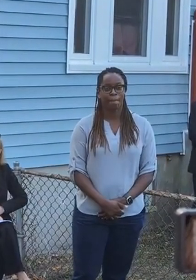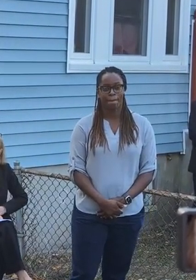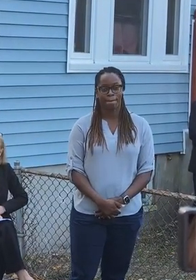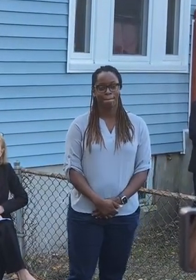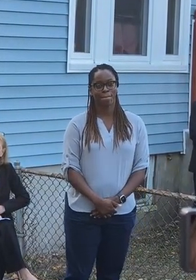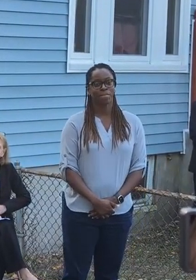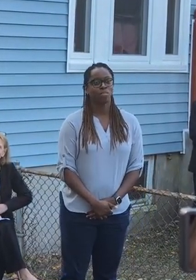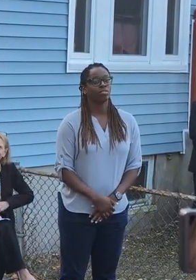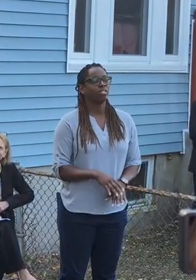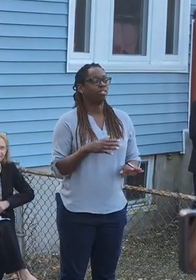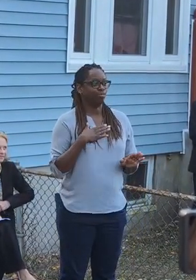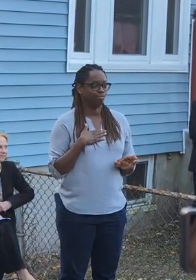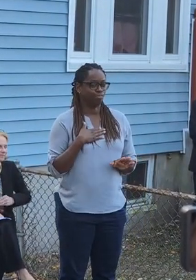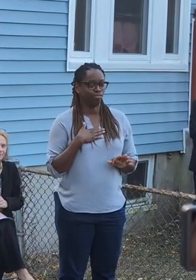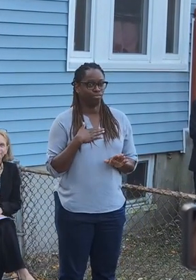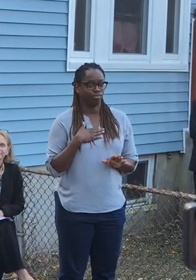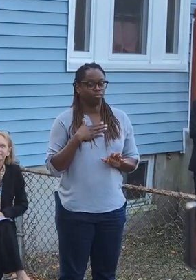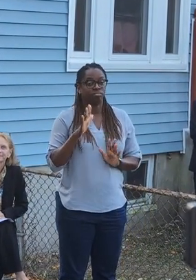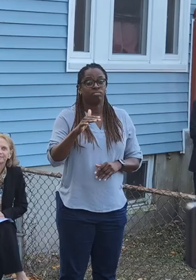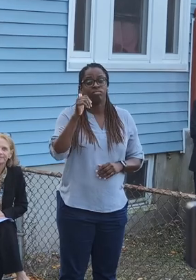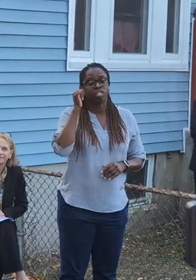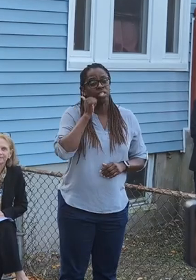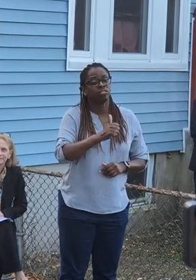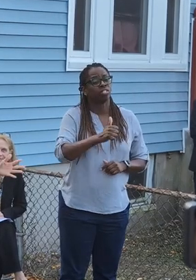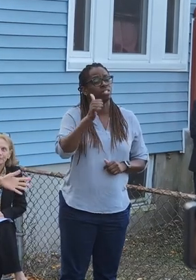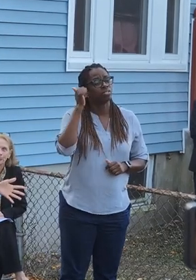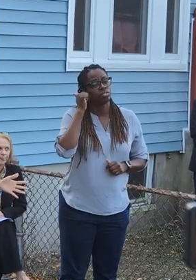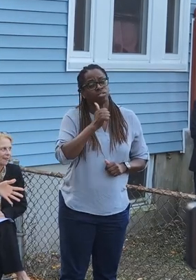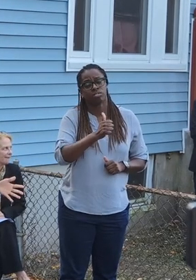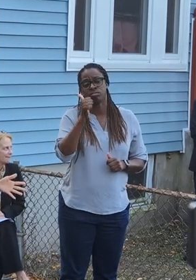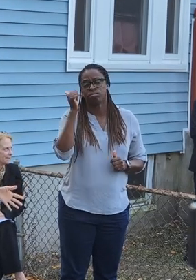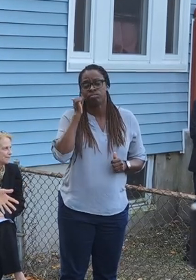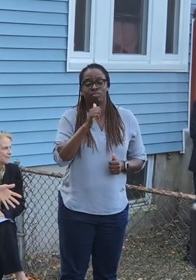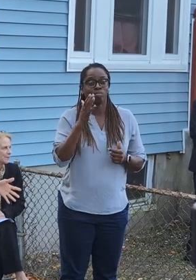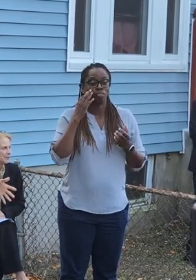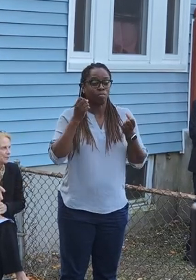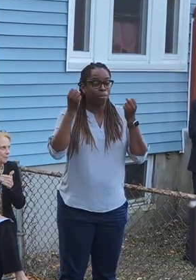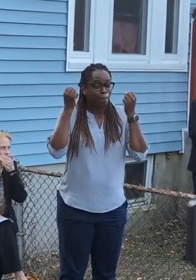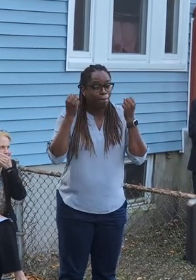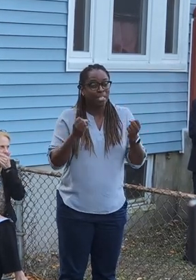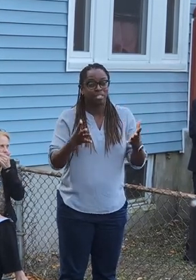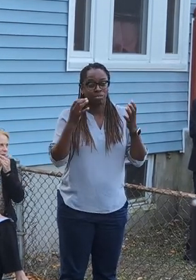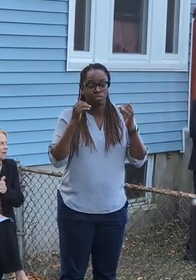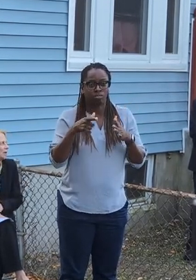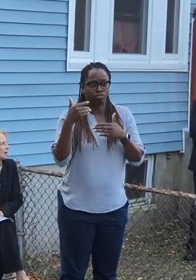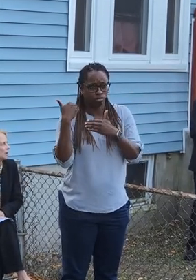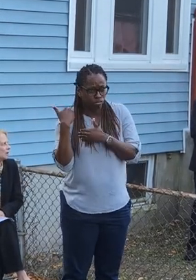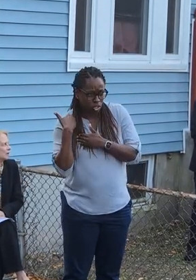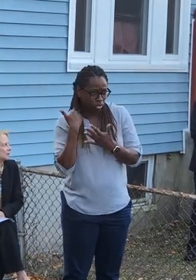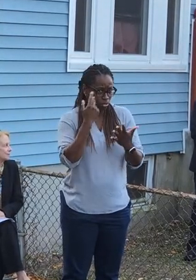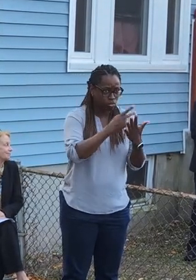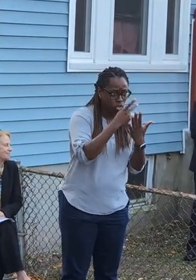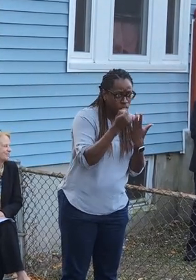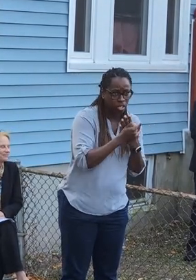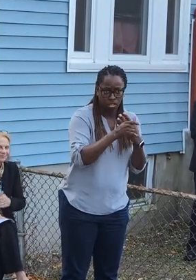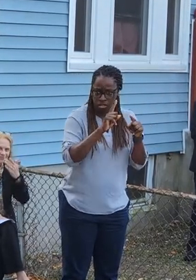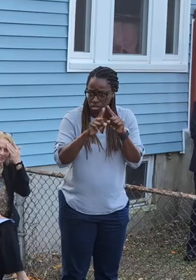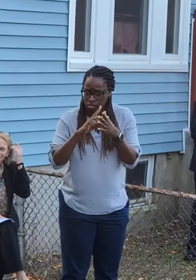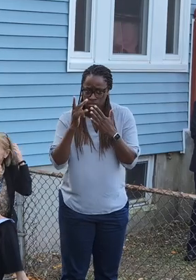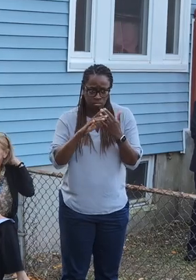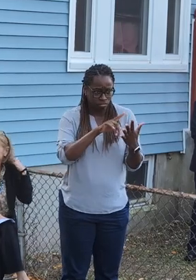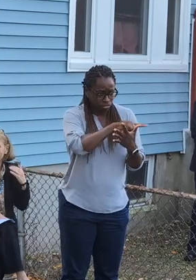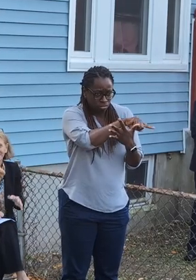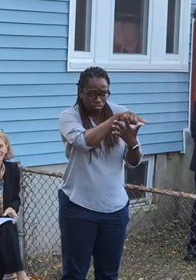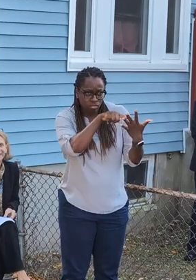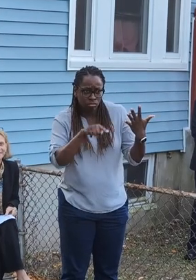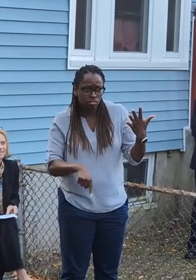Every day we are working on so many different initiatives across the city, and